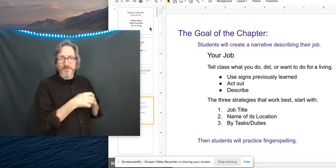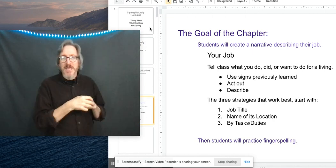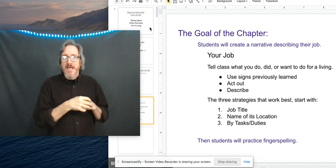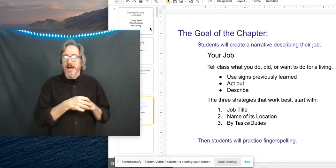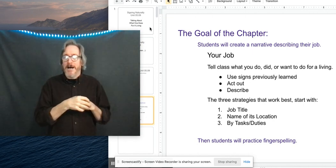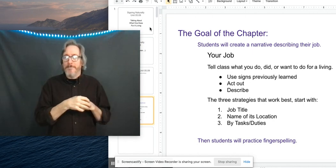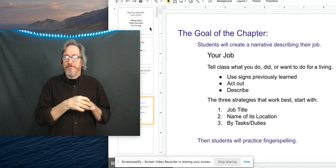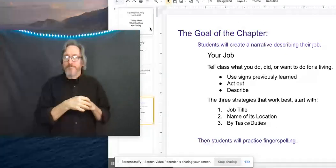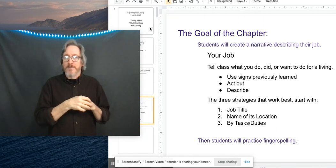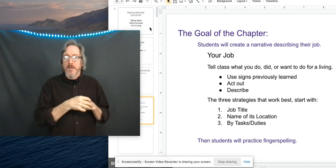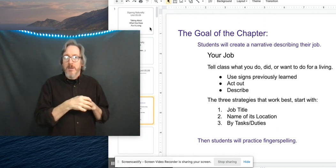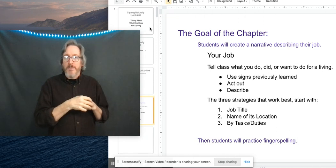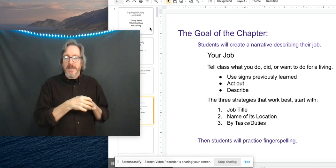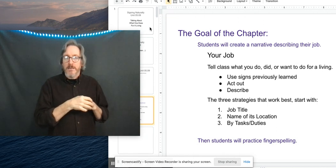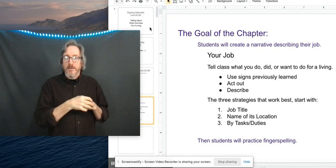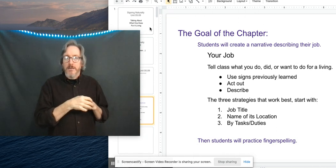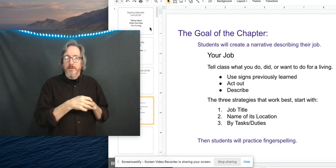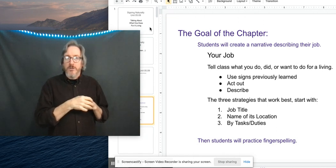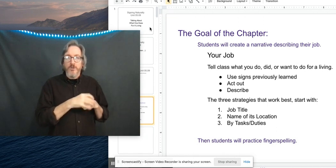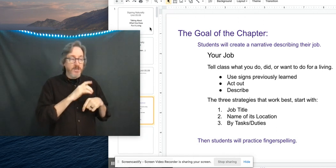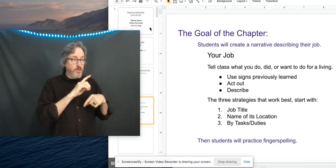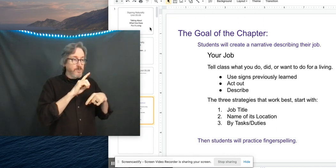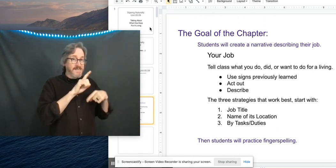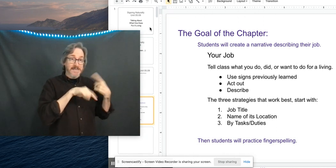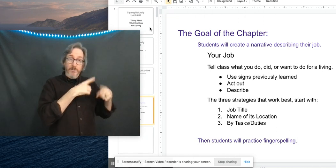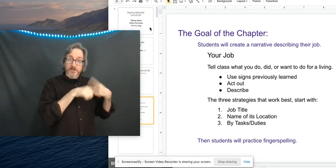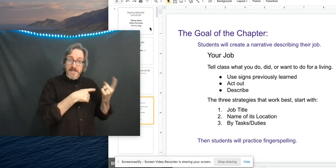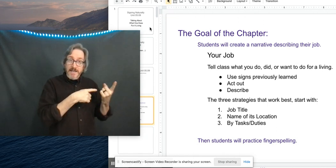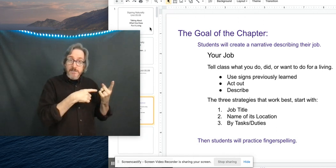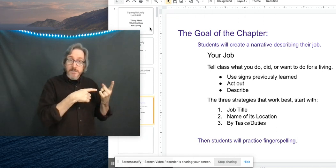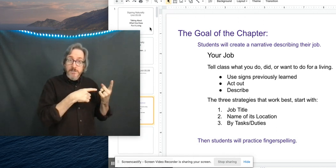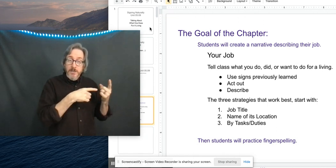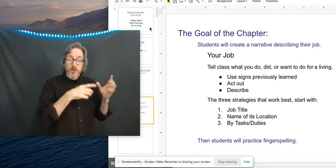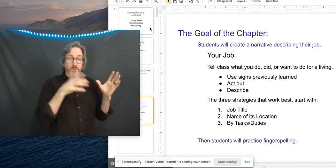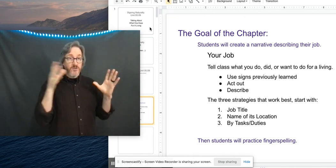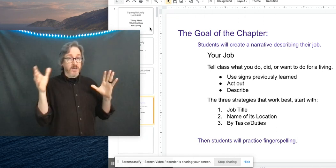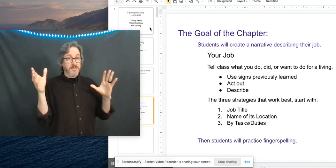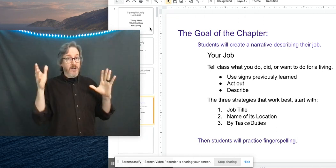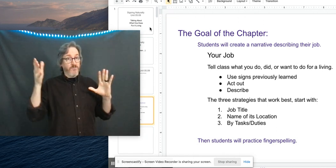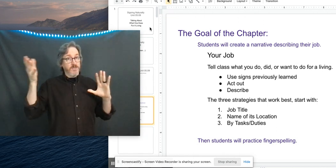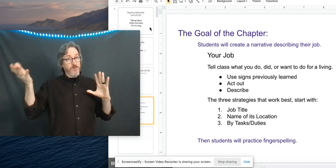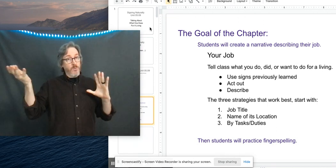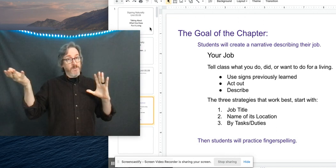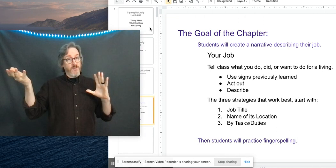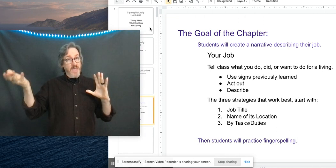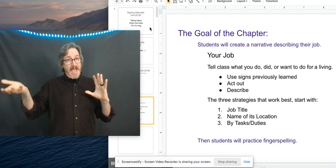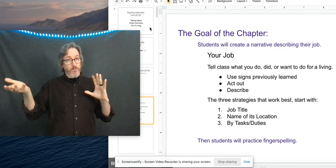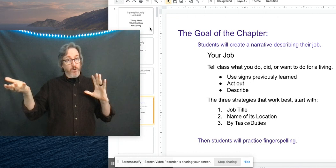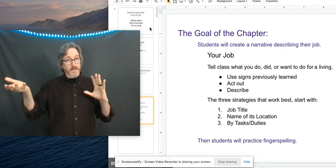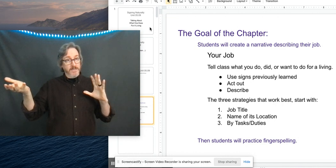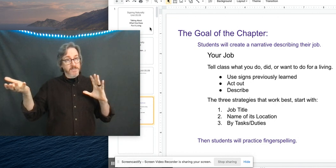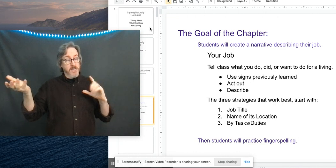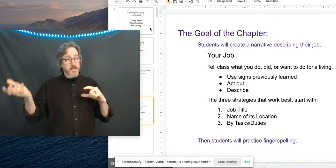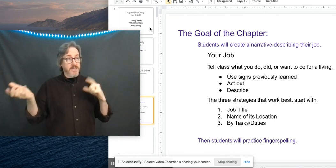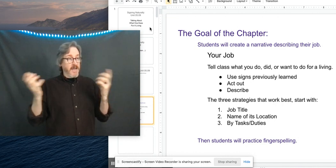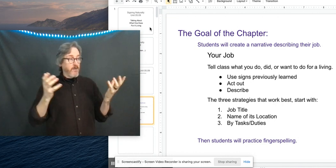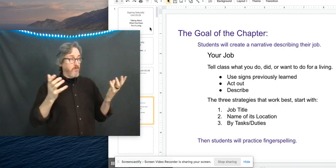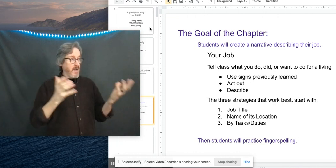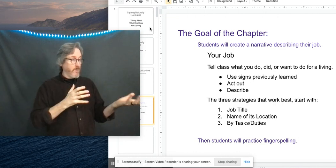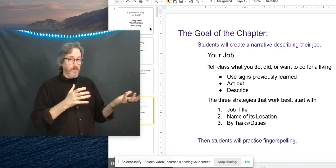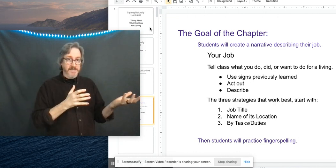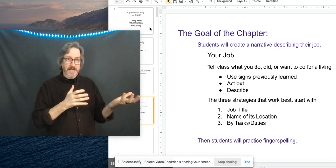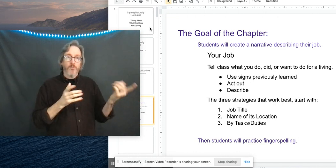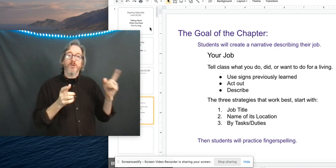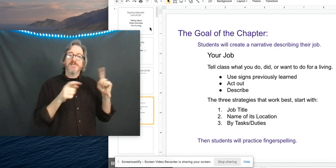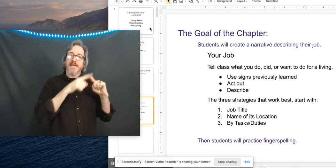prepared. But you can use similar signs. We've talked about if we don't know what a vocab word is, that